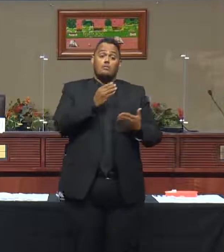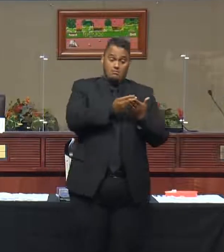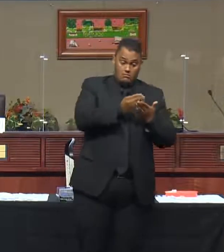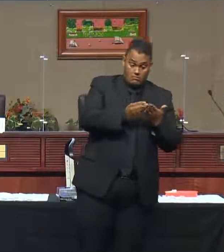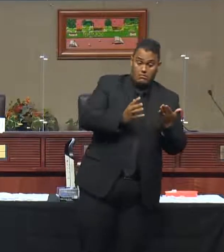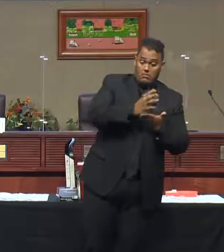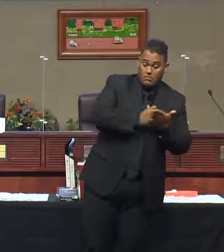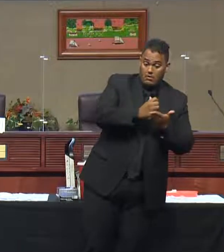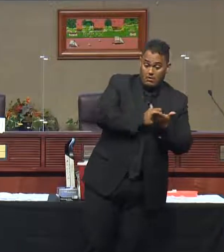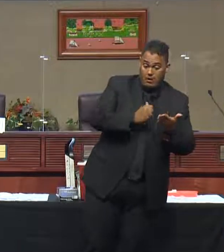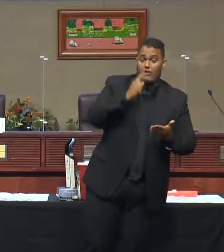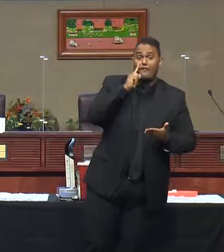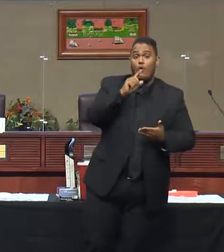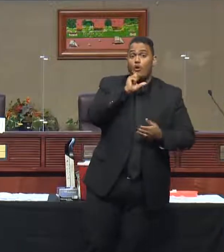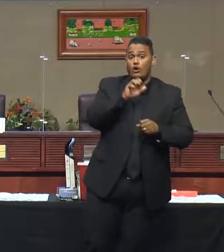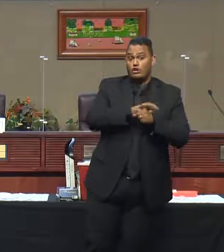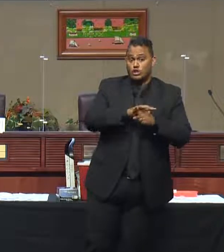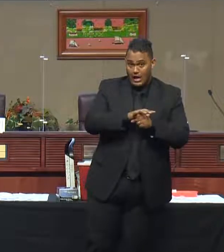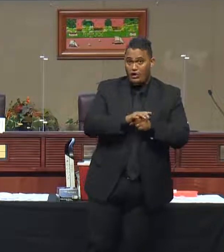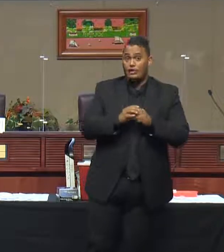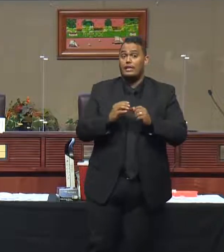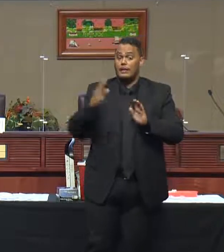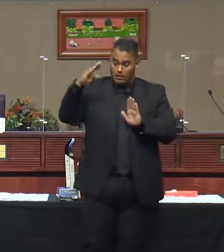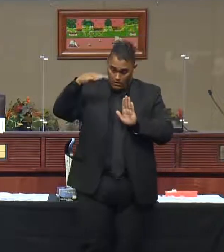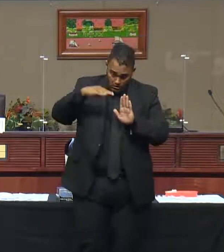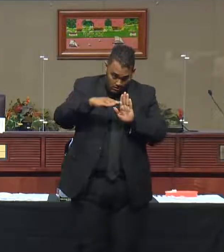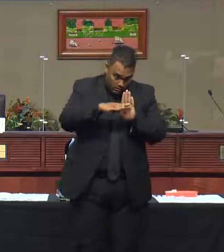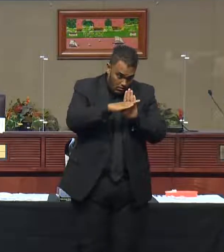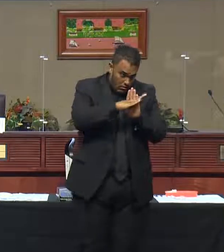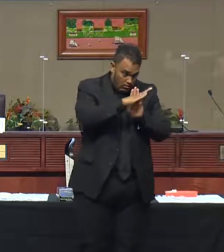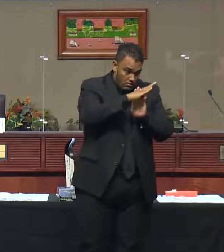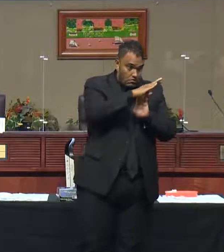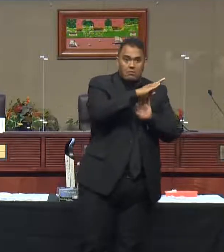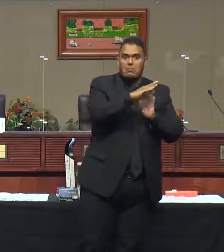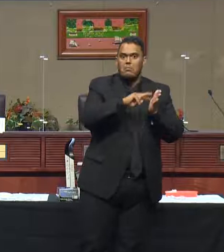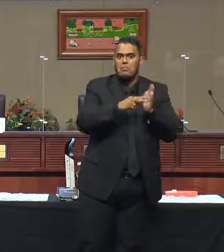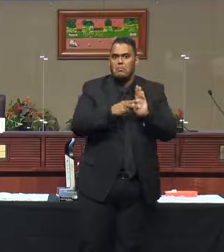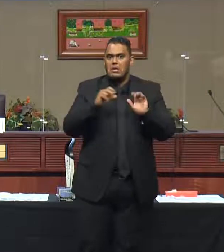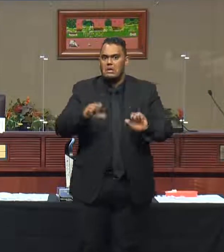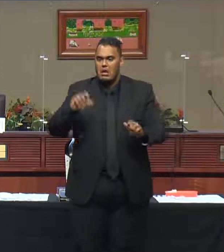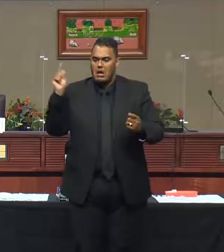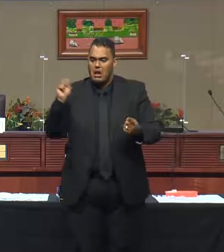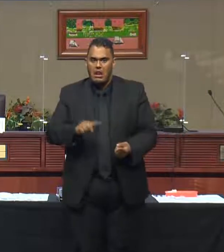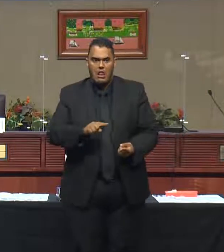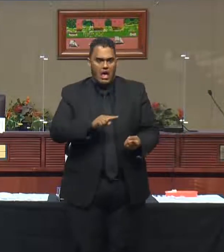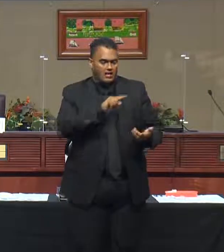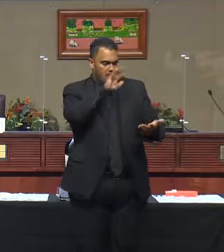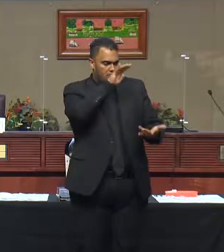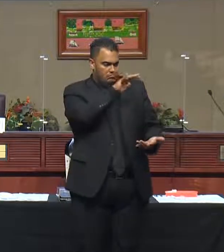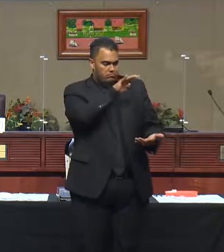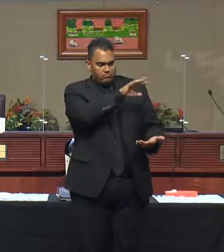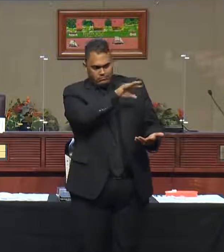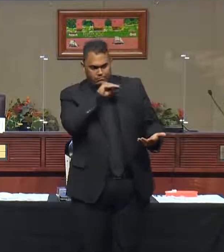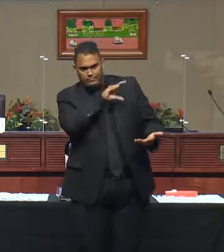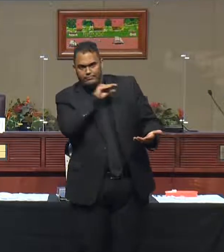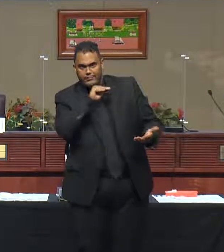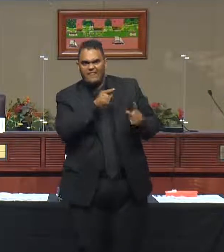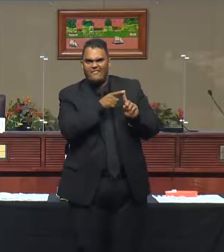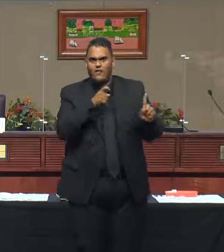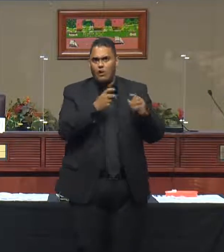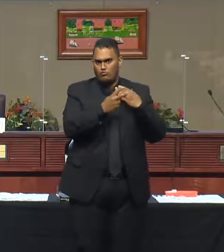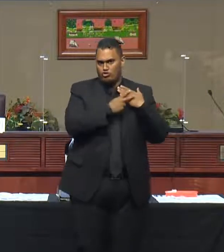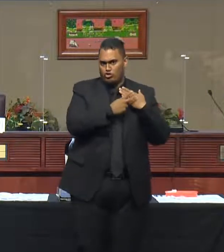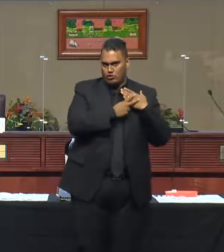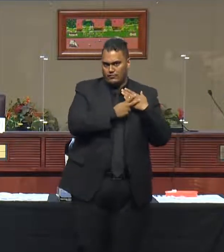center. A few months ago, they had some pretty substantial projects they were doing out there.